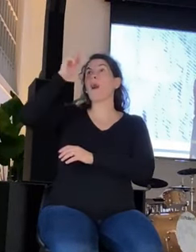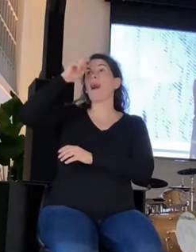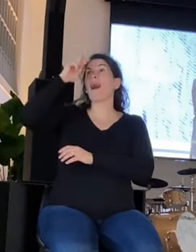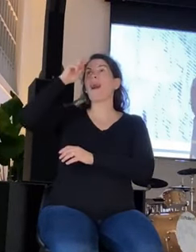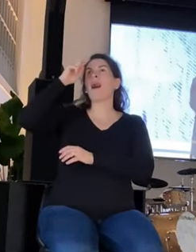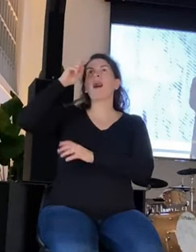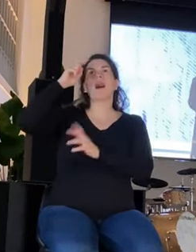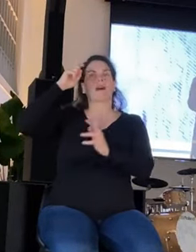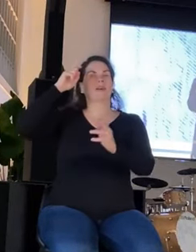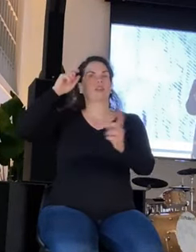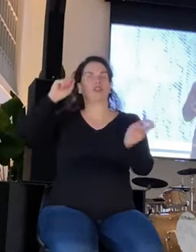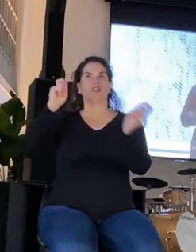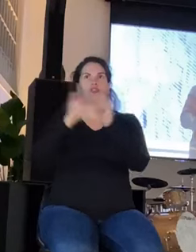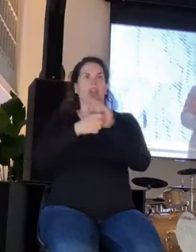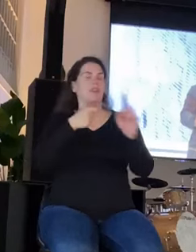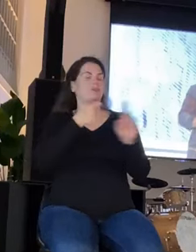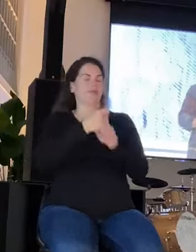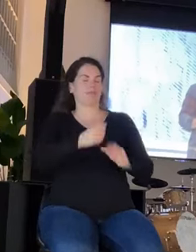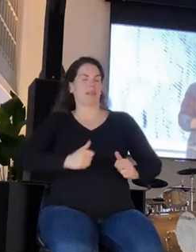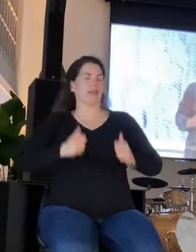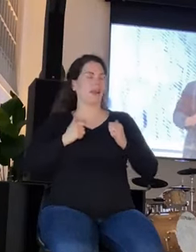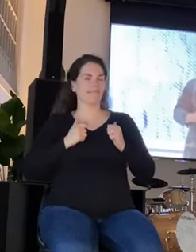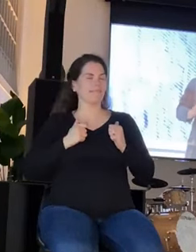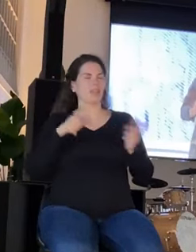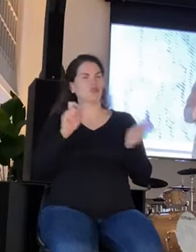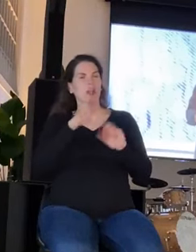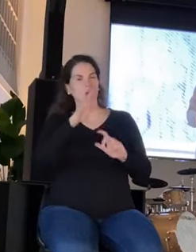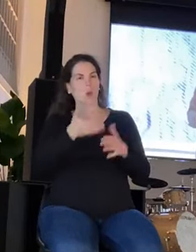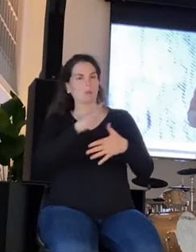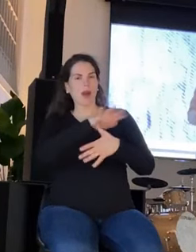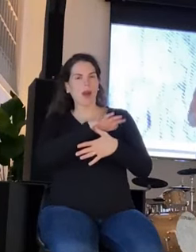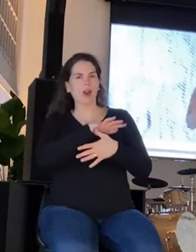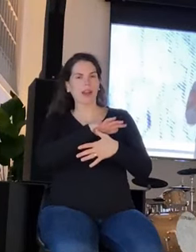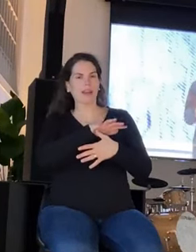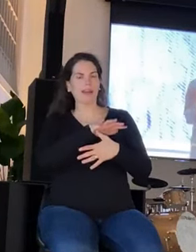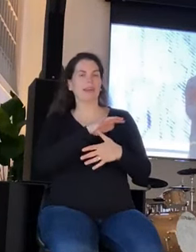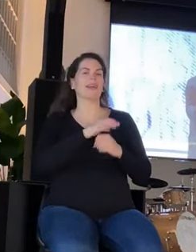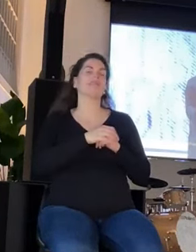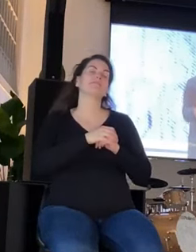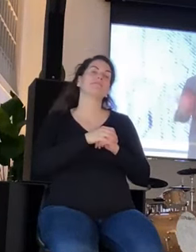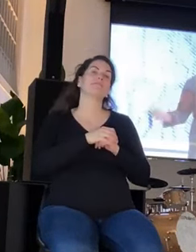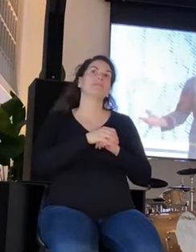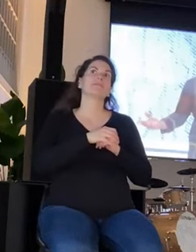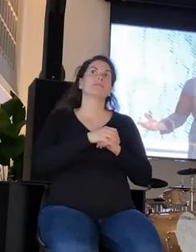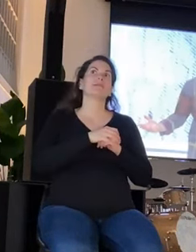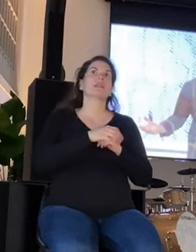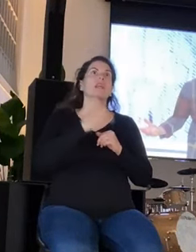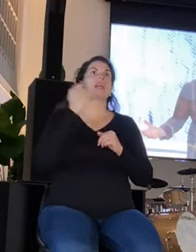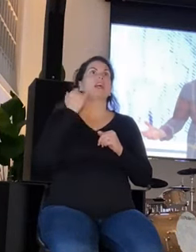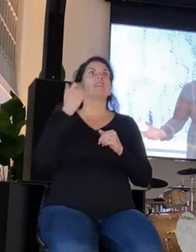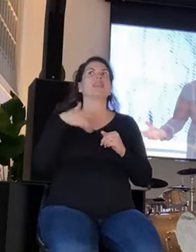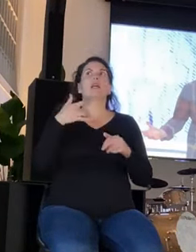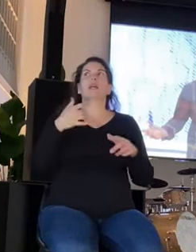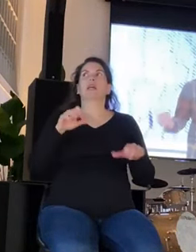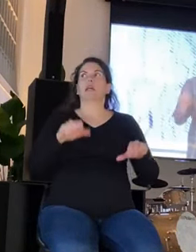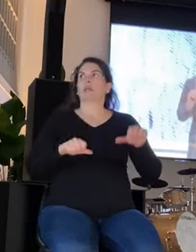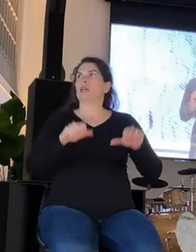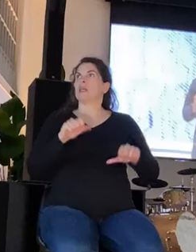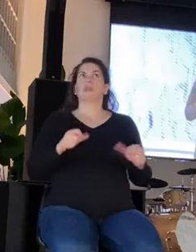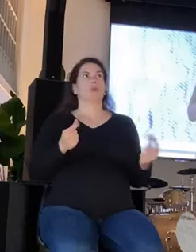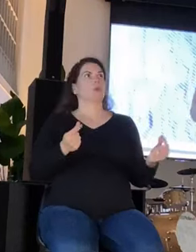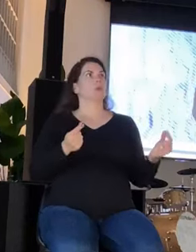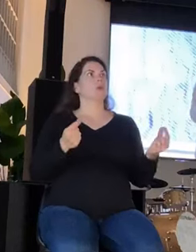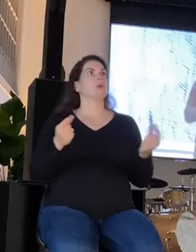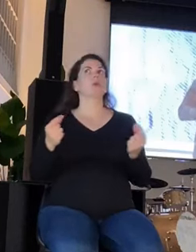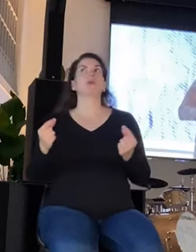talk and the way you act and the priorities of your life. He knew that it will help you know what to do when you don't know what to do in life. He